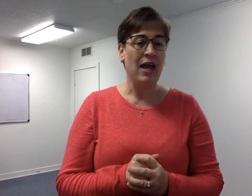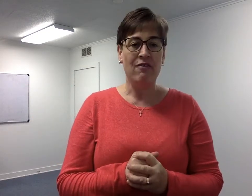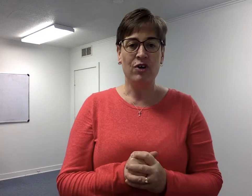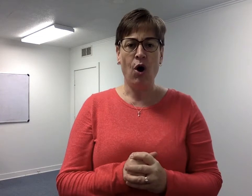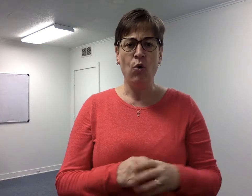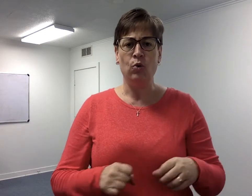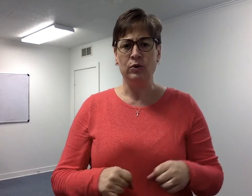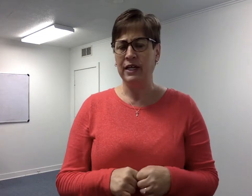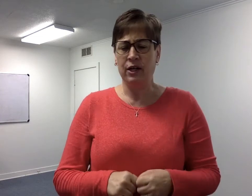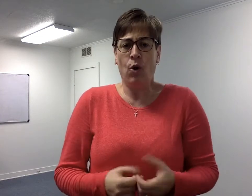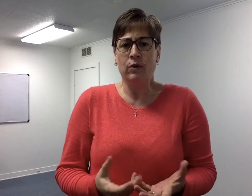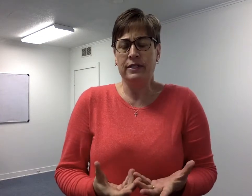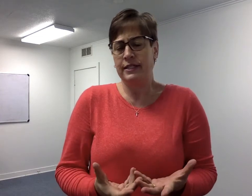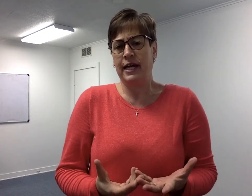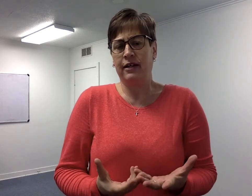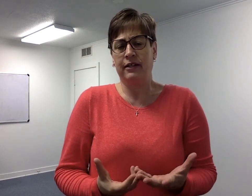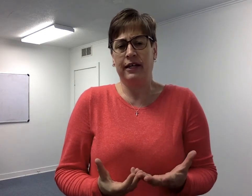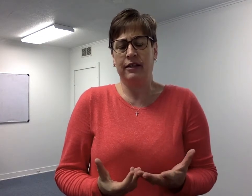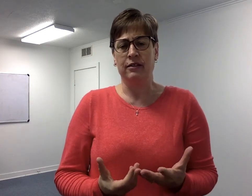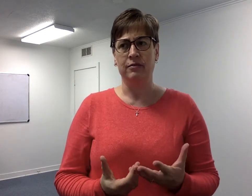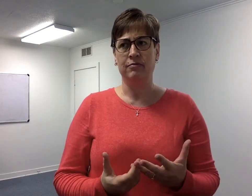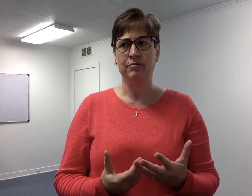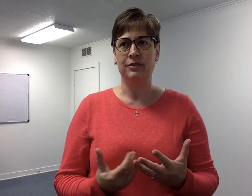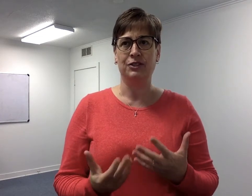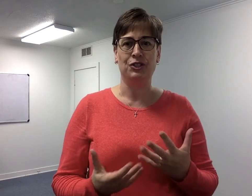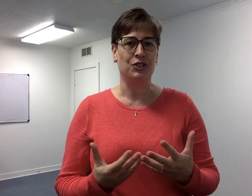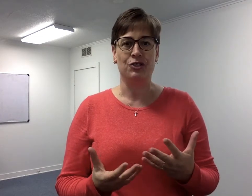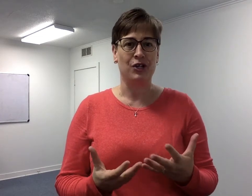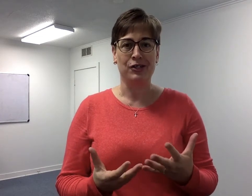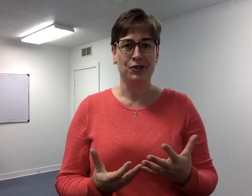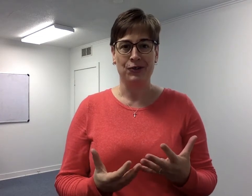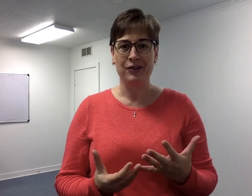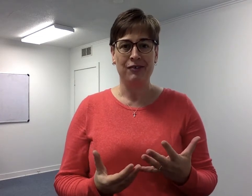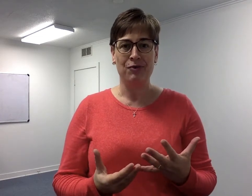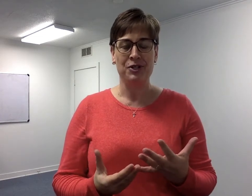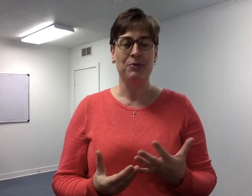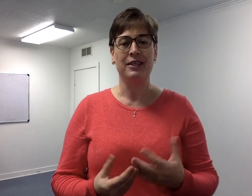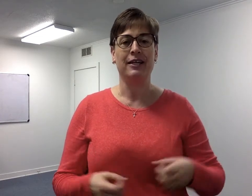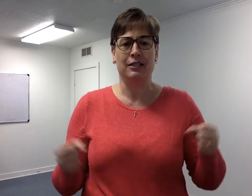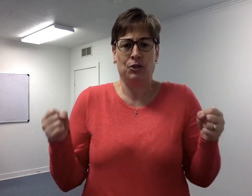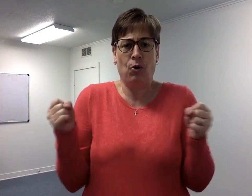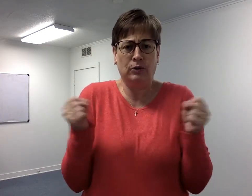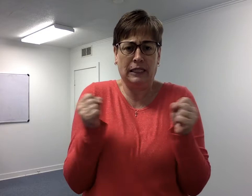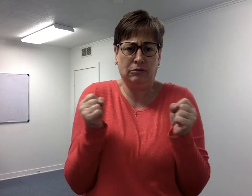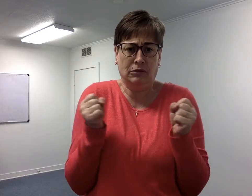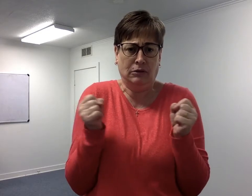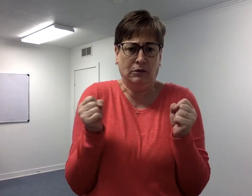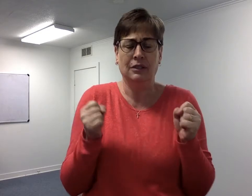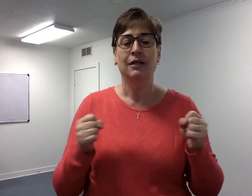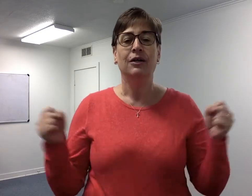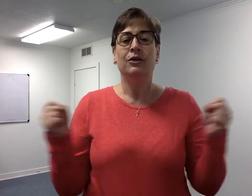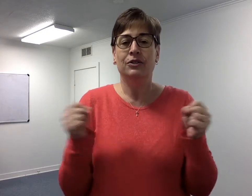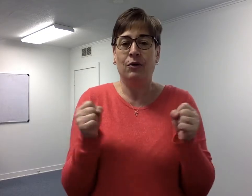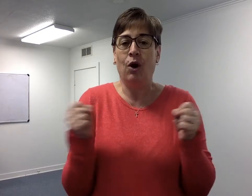have cold, and cold is exactly like just the gesture of what you would think is cold, like, whoa, so